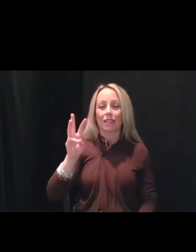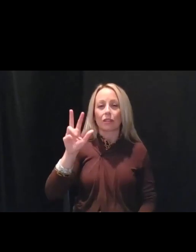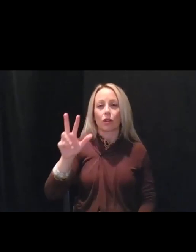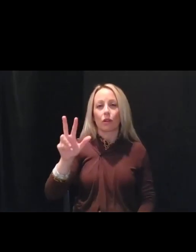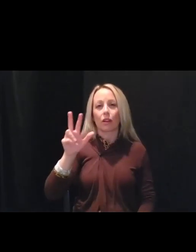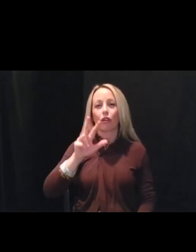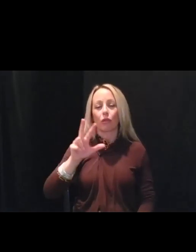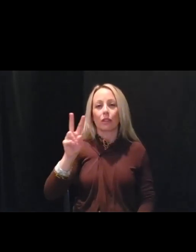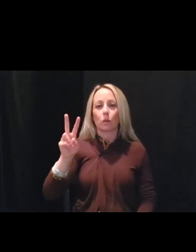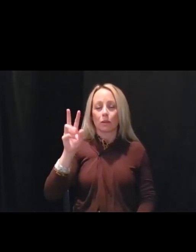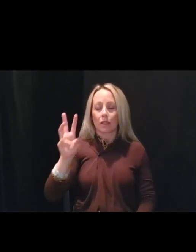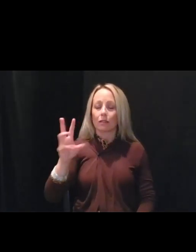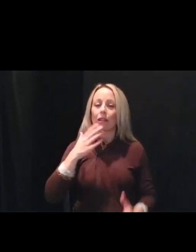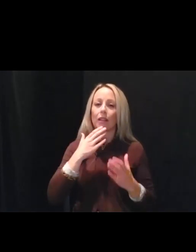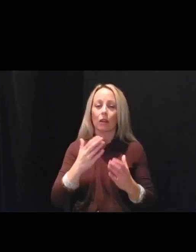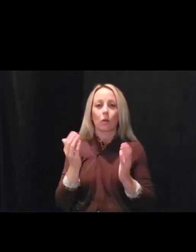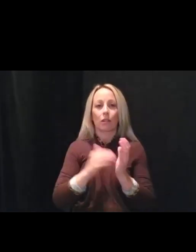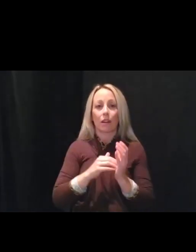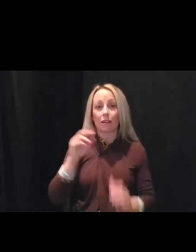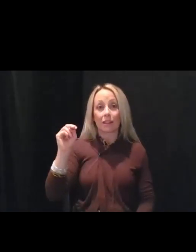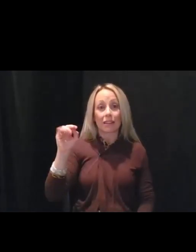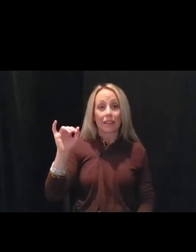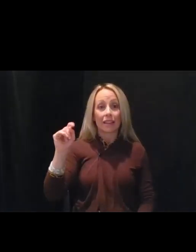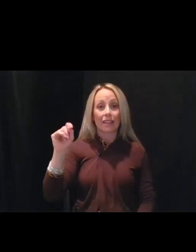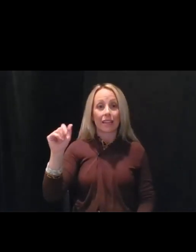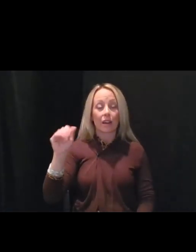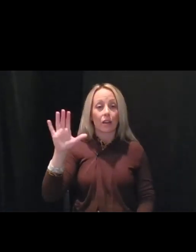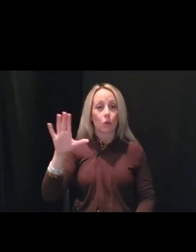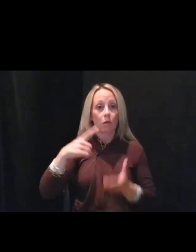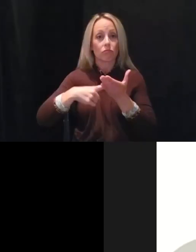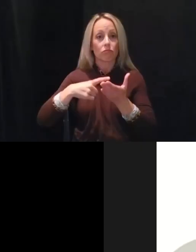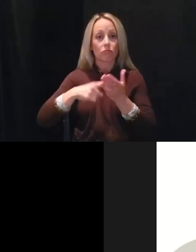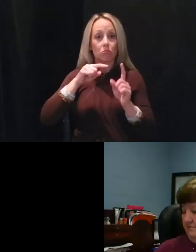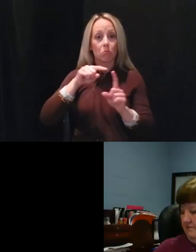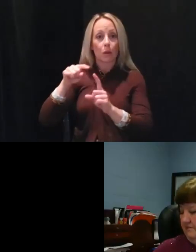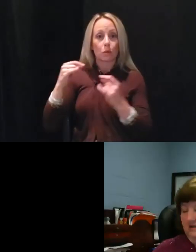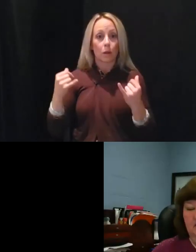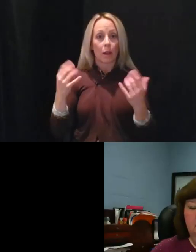563-326. Thank you very much. Nita, let's start off with your talking points, please.